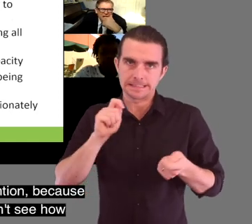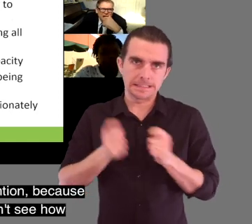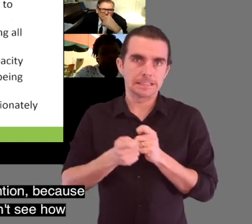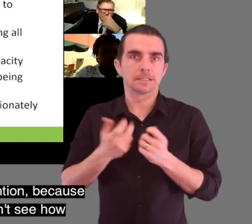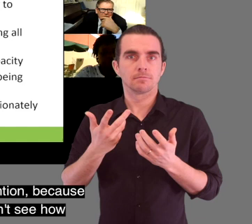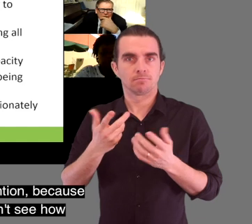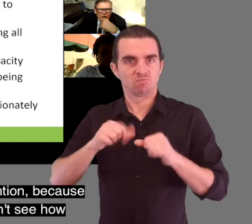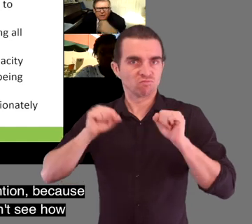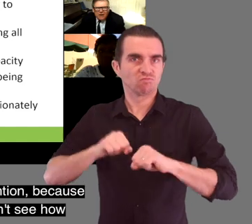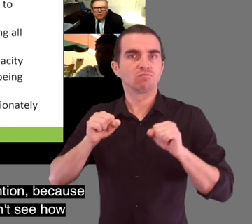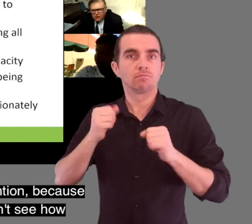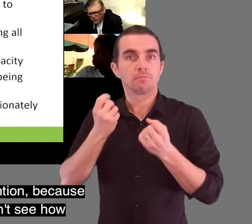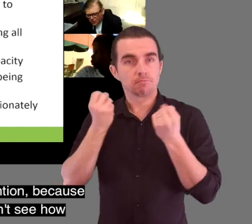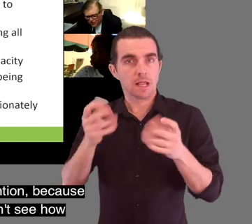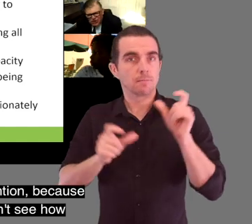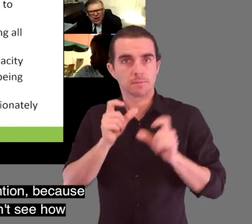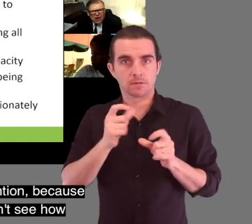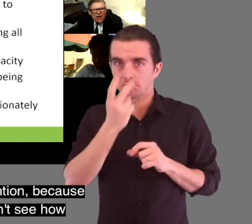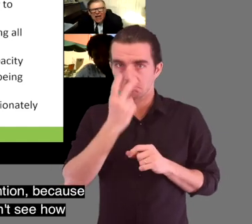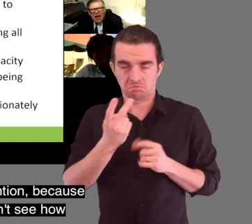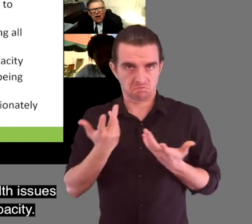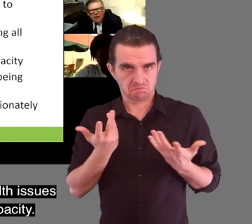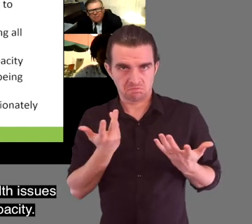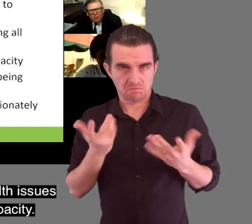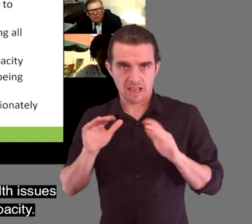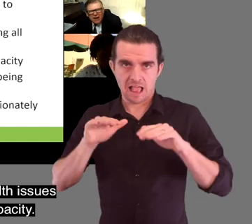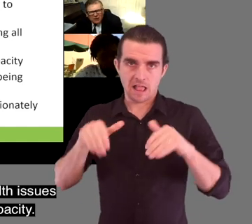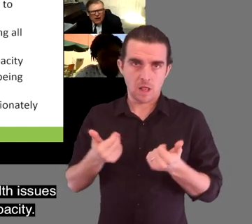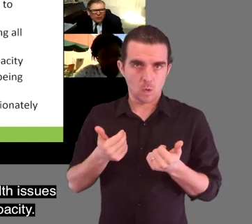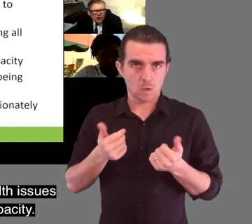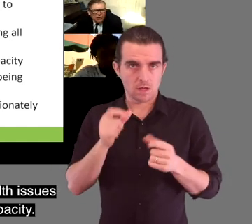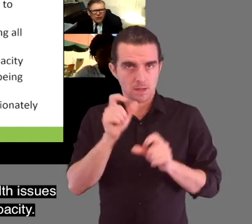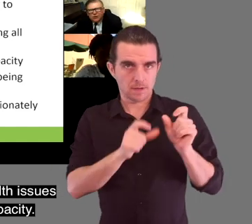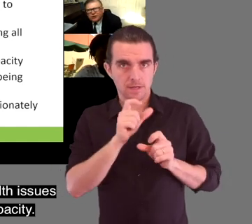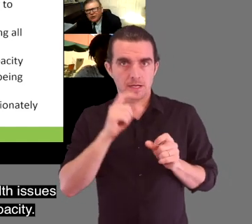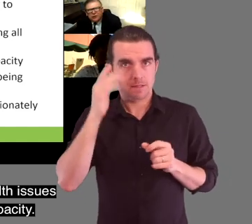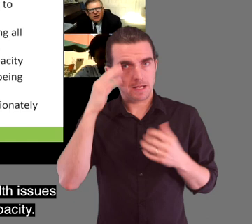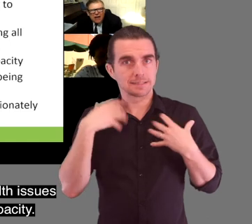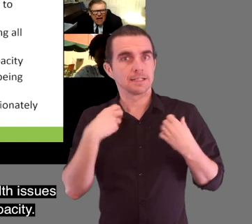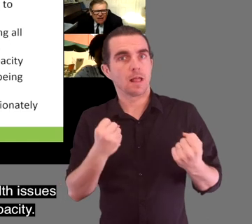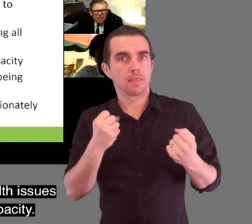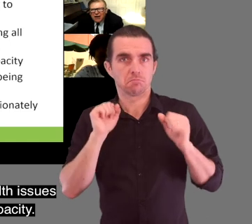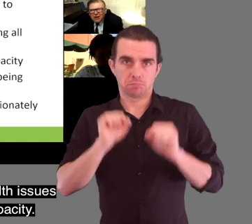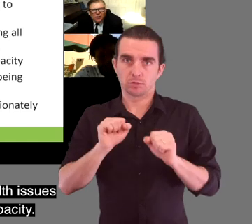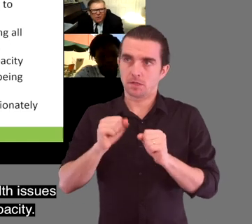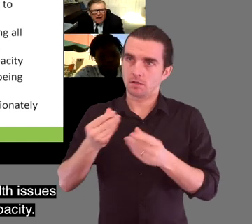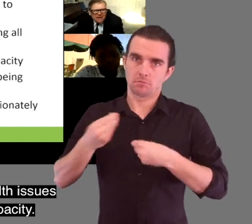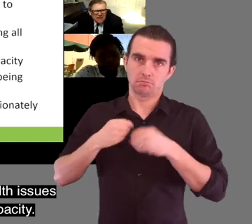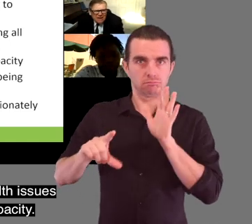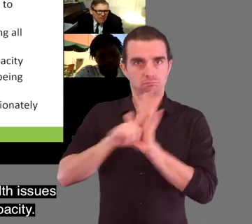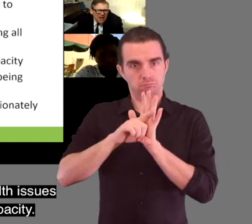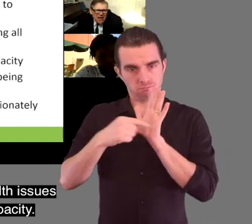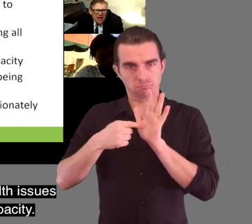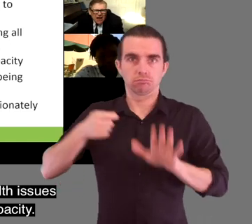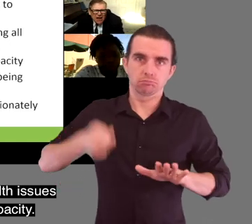convention, because a lot of people just couldn't see how people with mental health issues could have legal